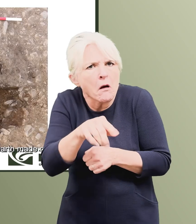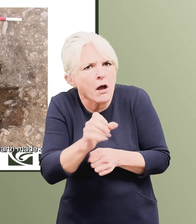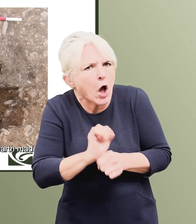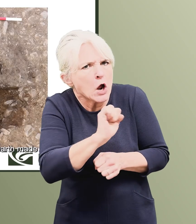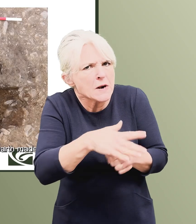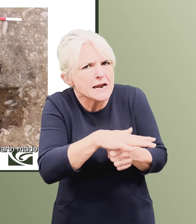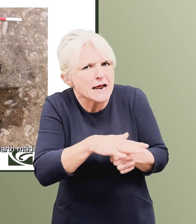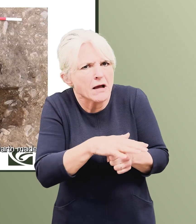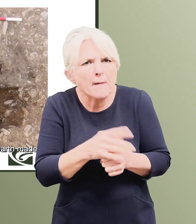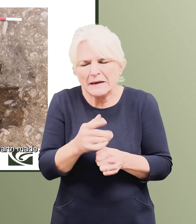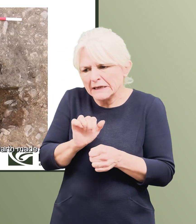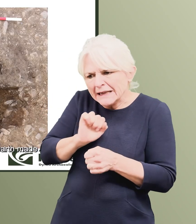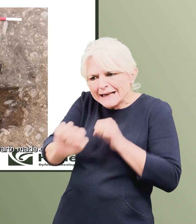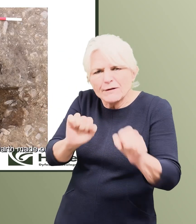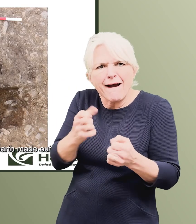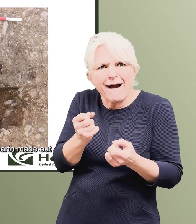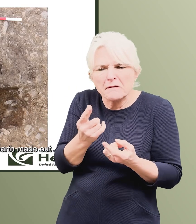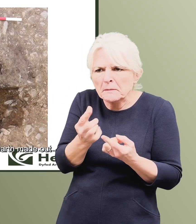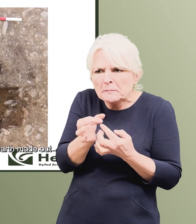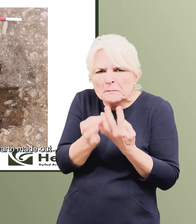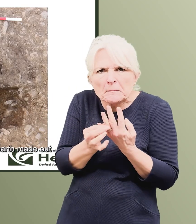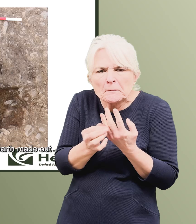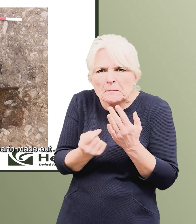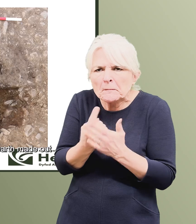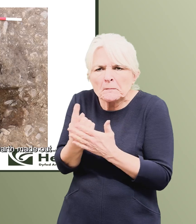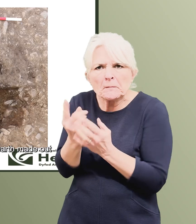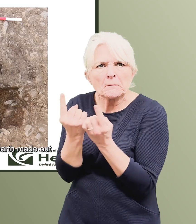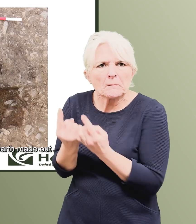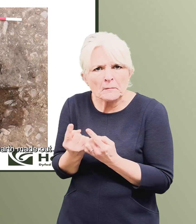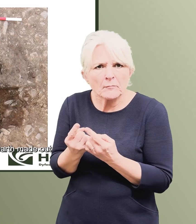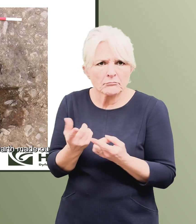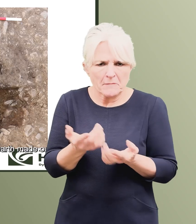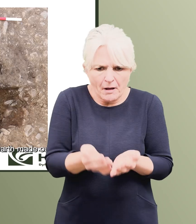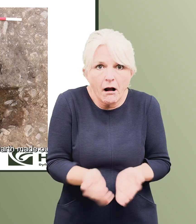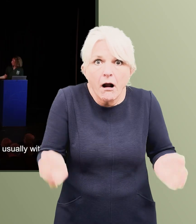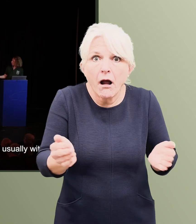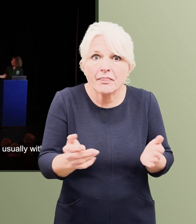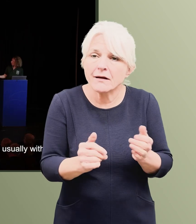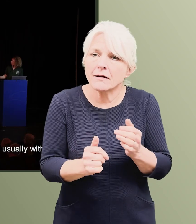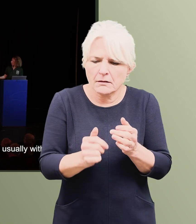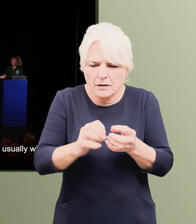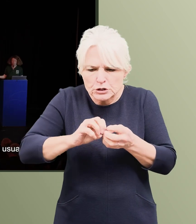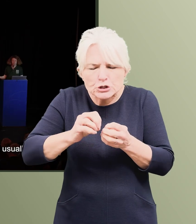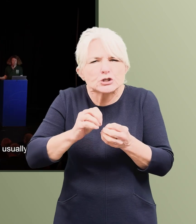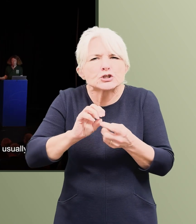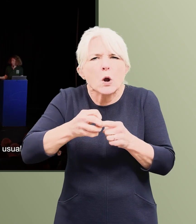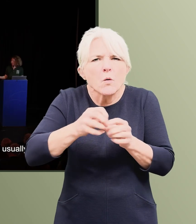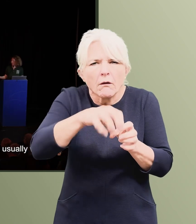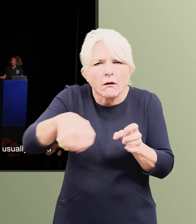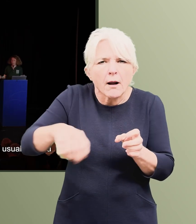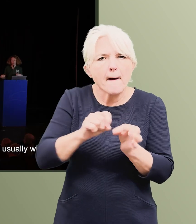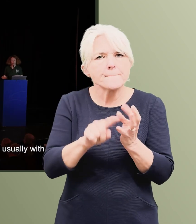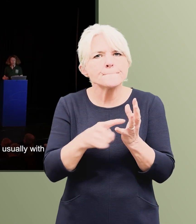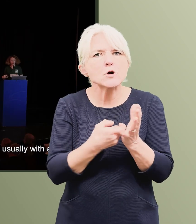of features. So this one had a nice little hearth made out of burnt stone. This one had a cooking pit, very nice